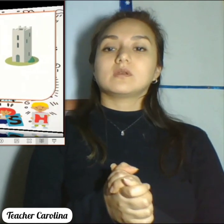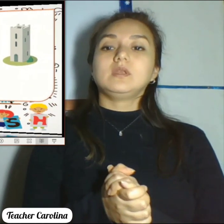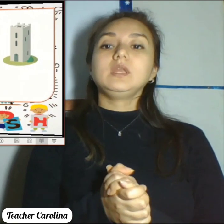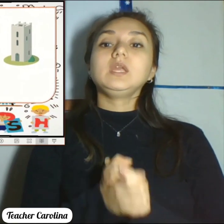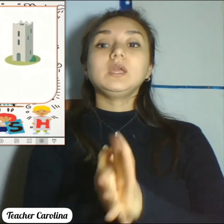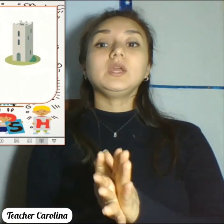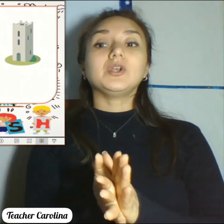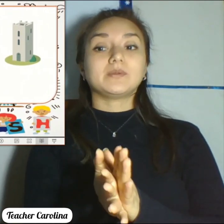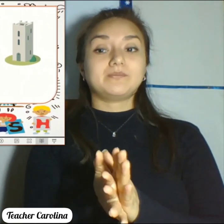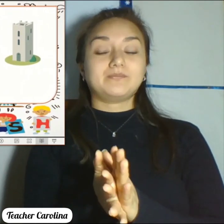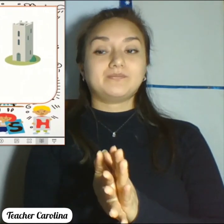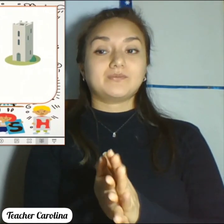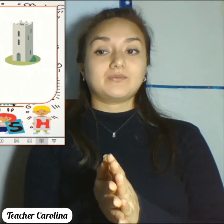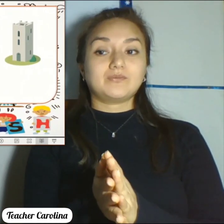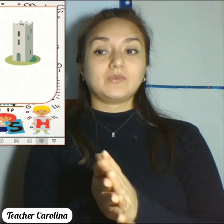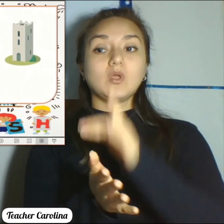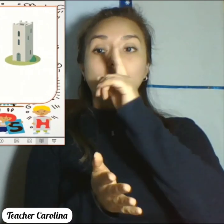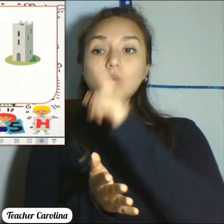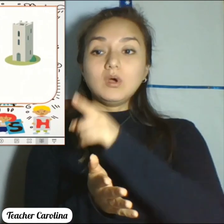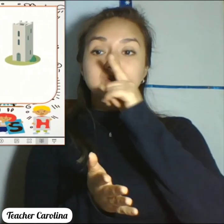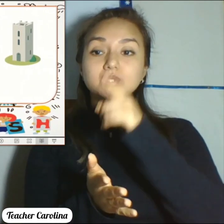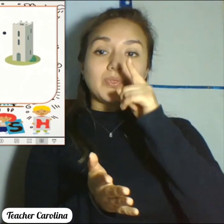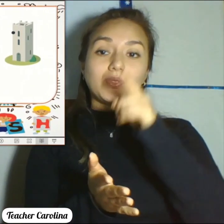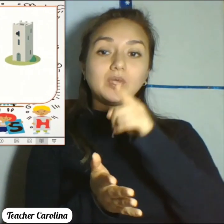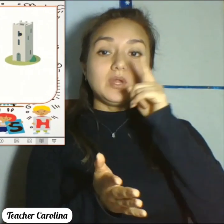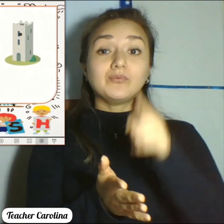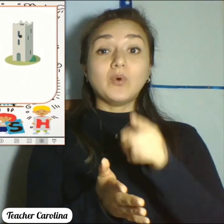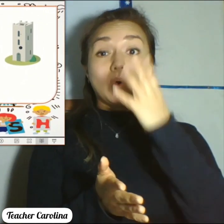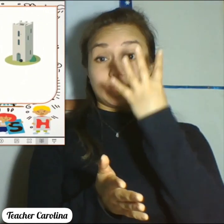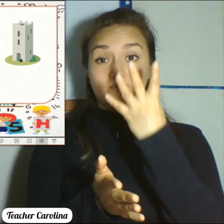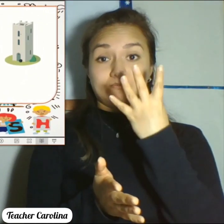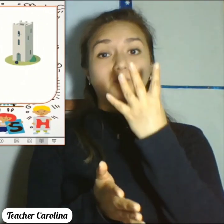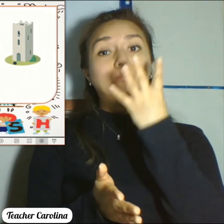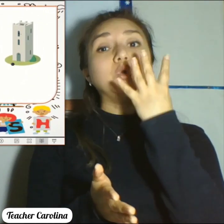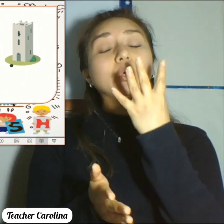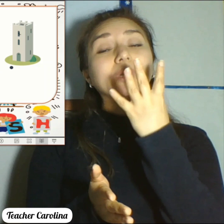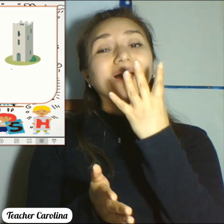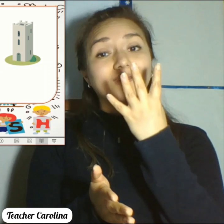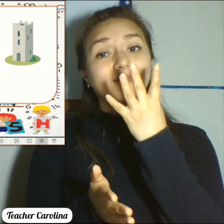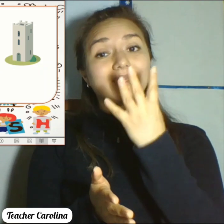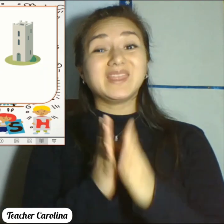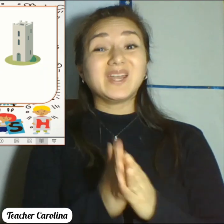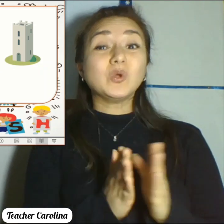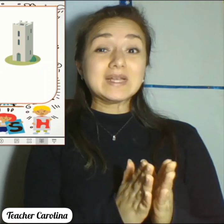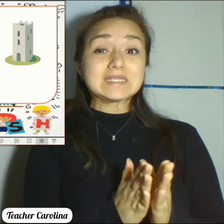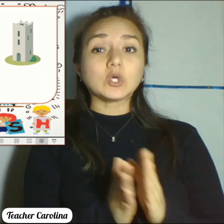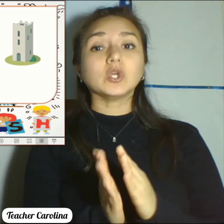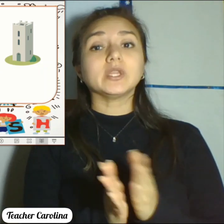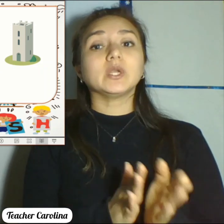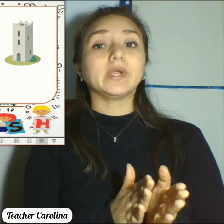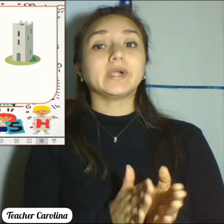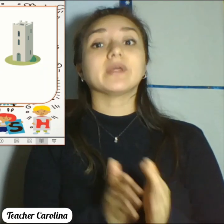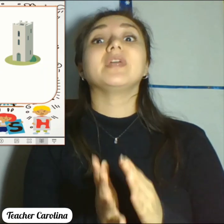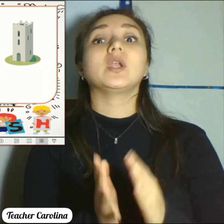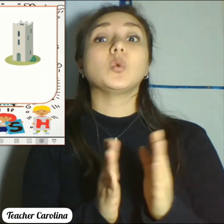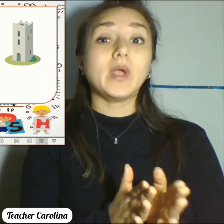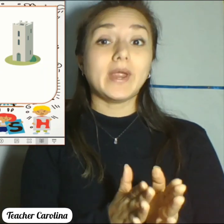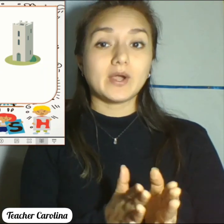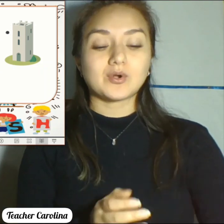In here, 1, 2, 3, 4, plural. There was or there were? There were,